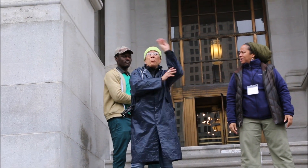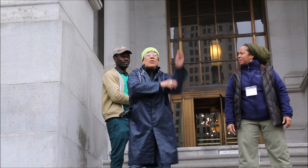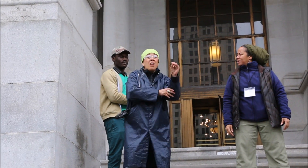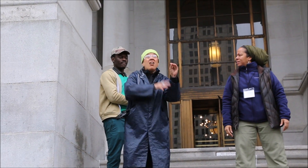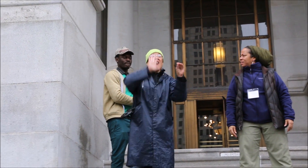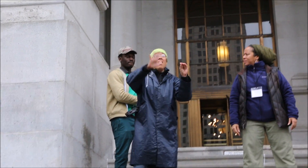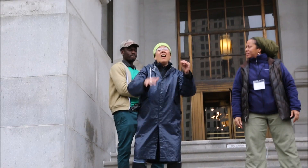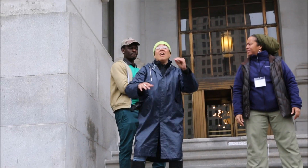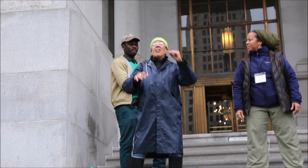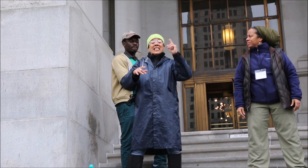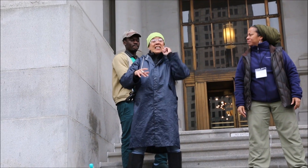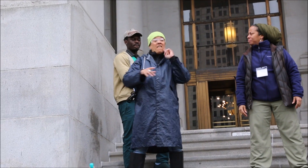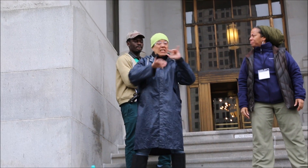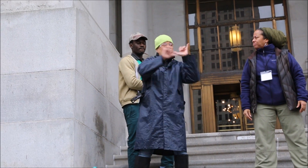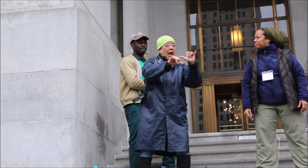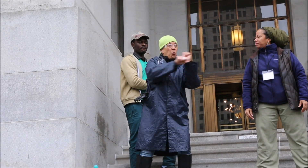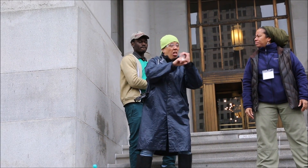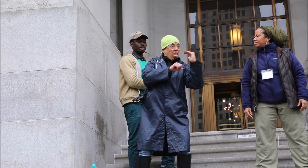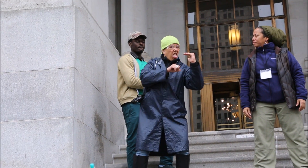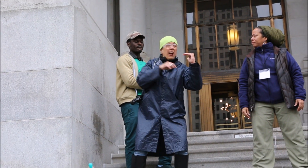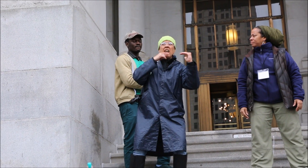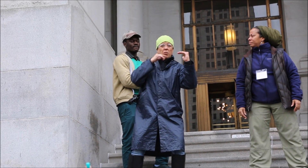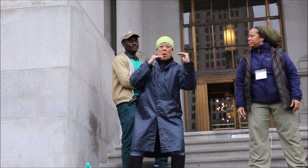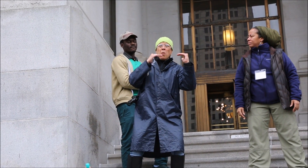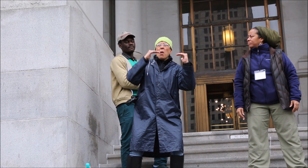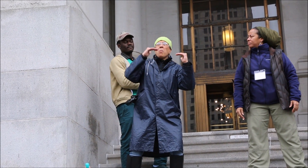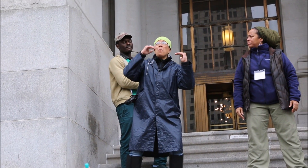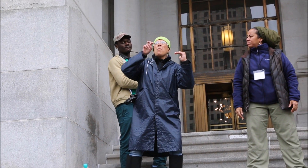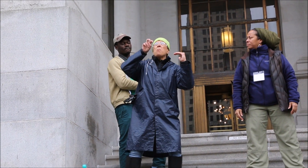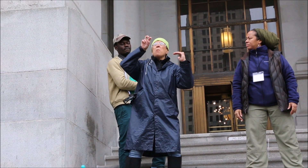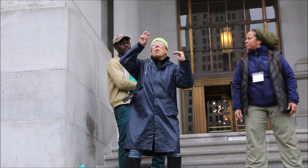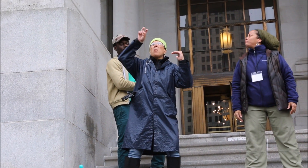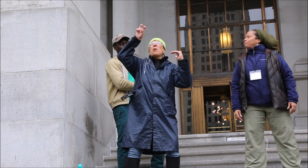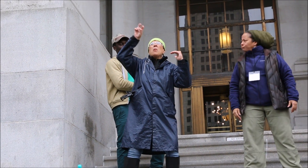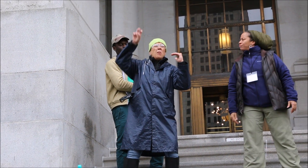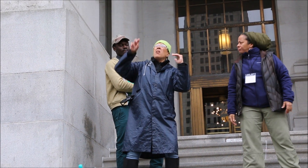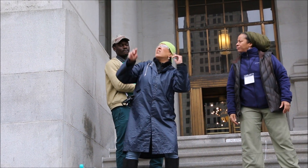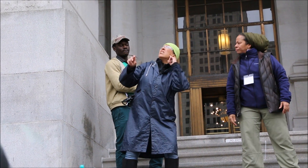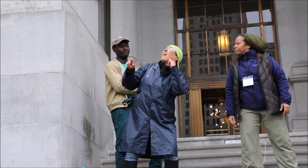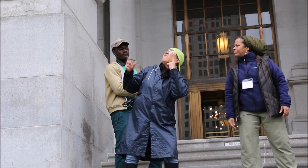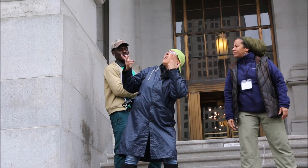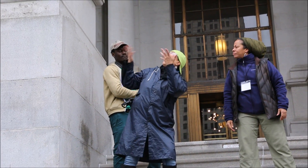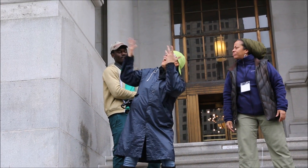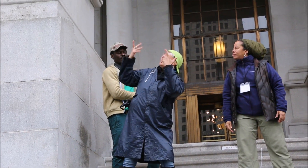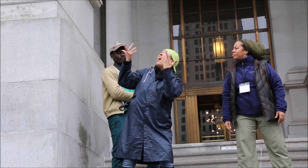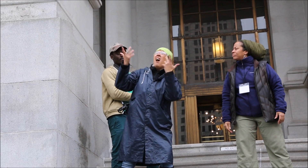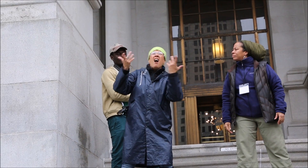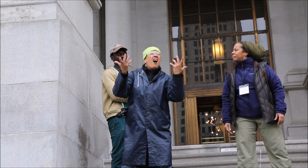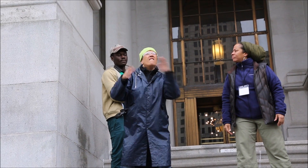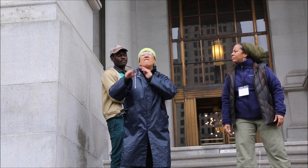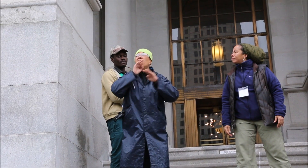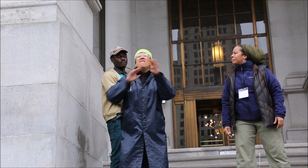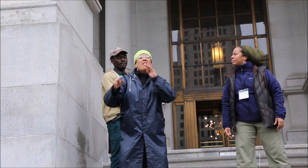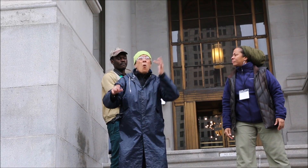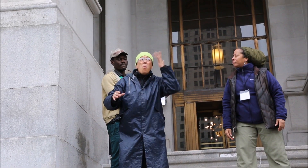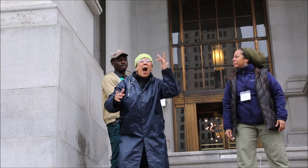People here at this rally have waited too long. We will not wait any longer. For the past 150 years, there